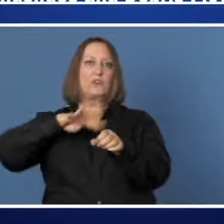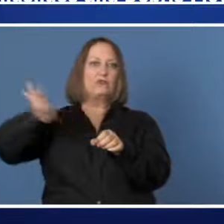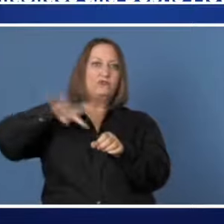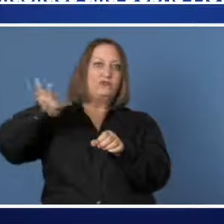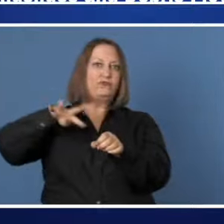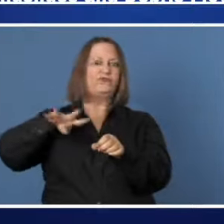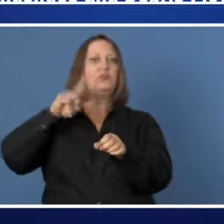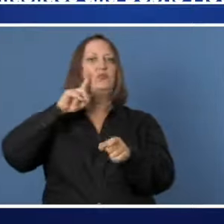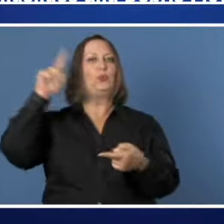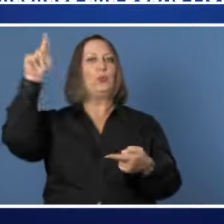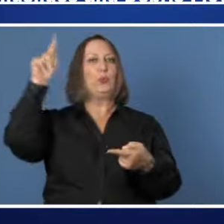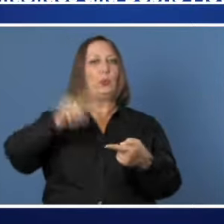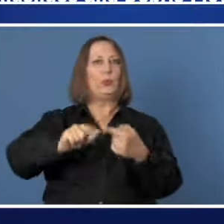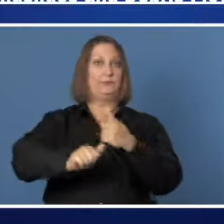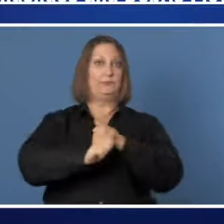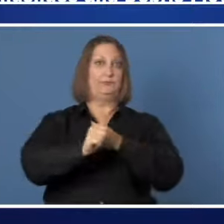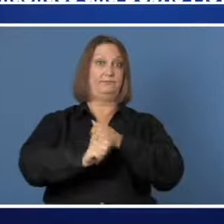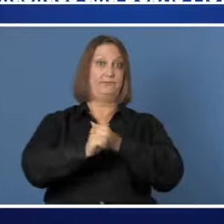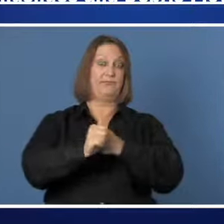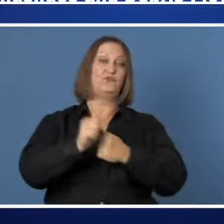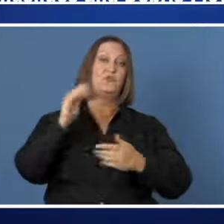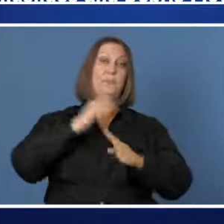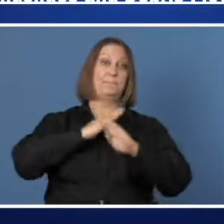further hazard and injury.